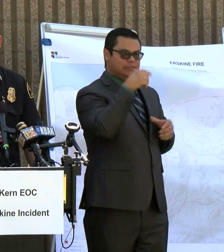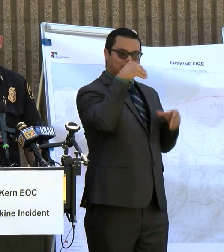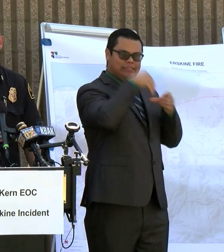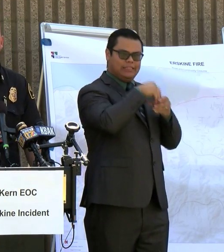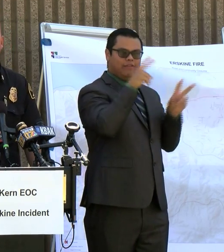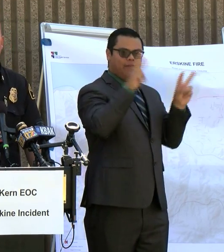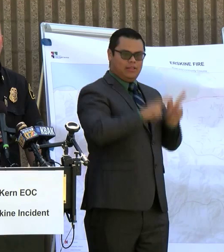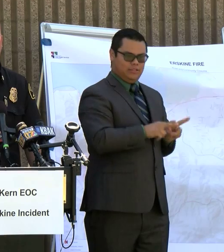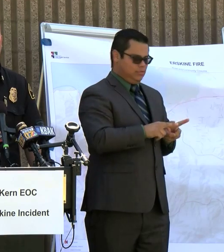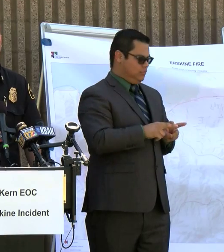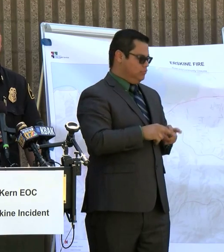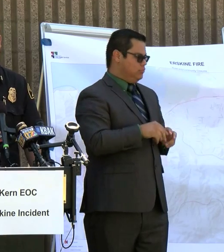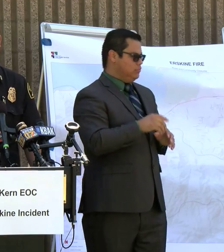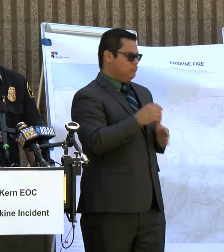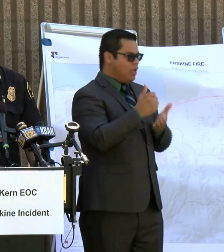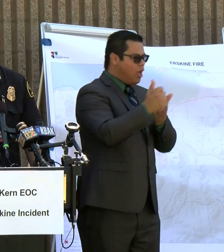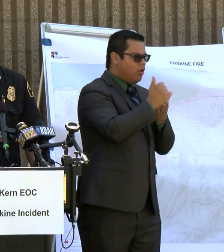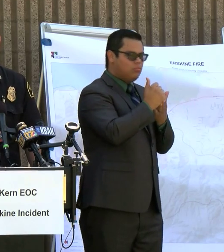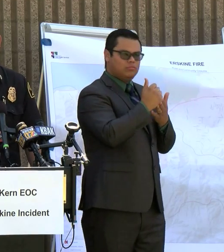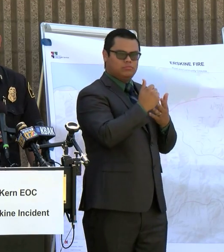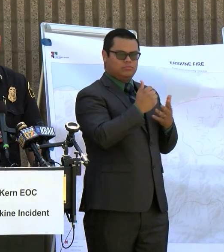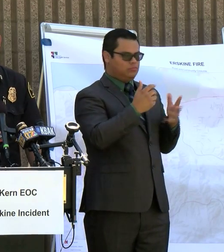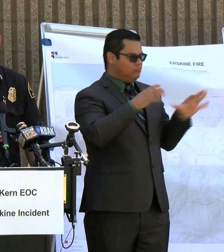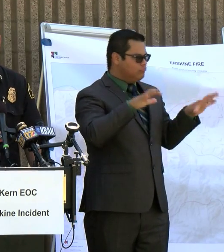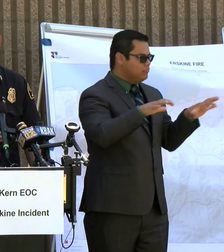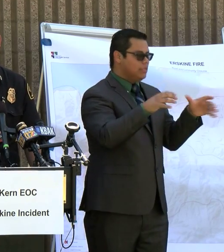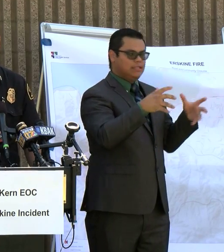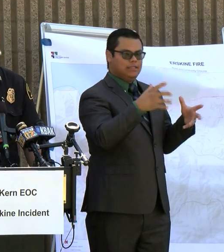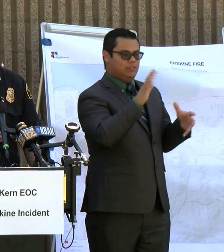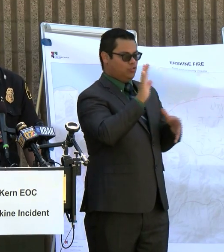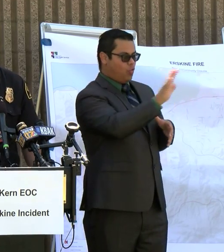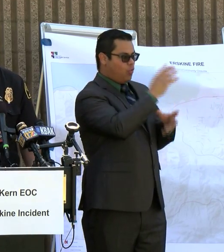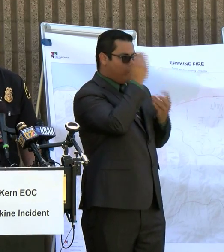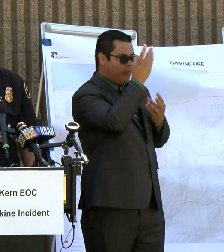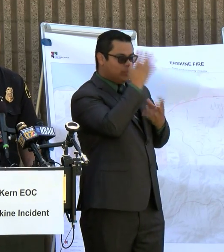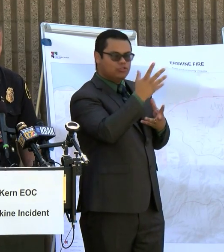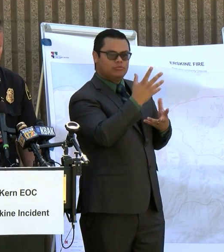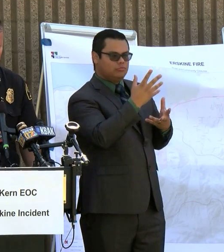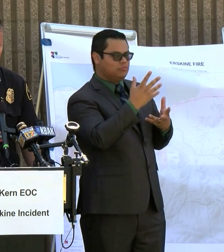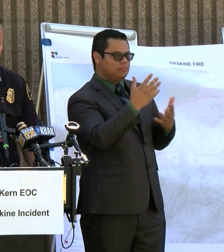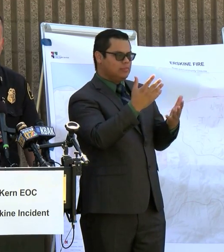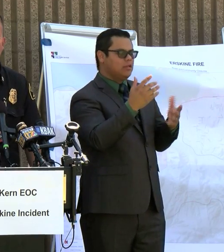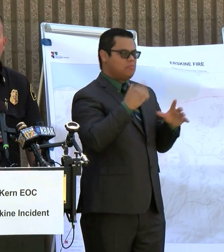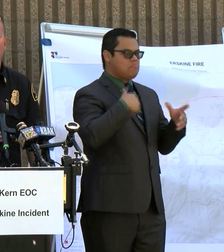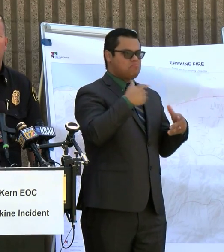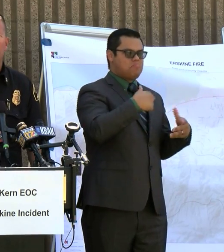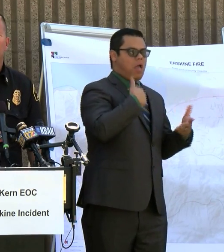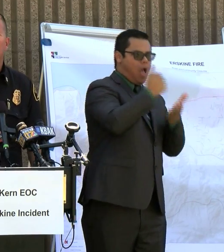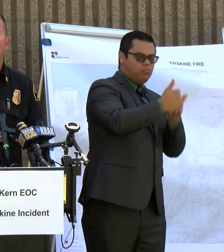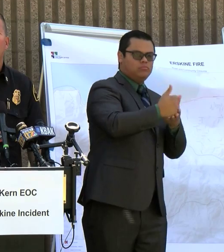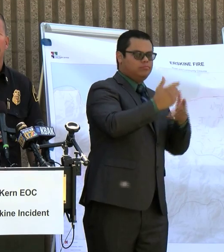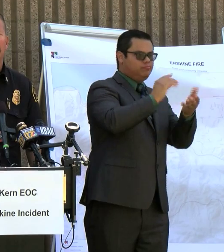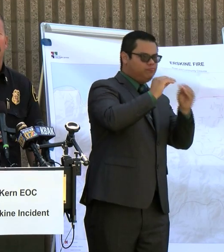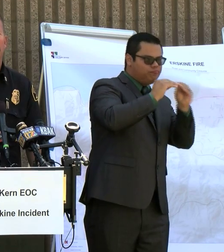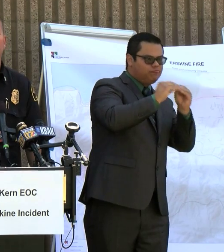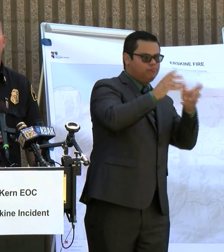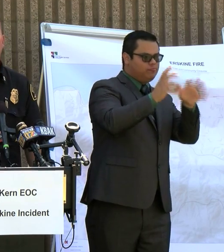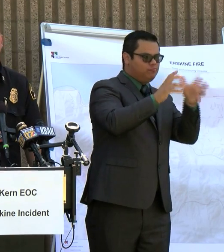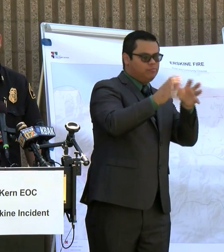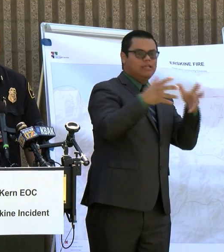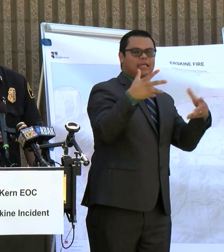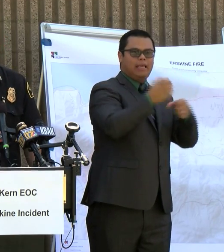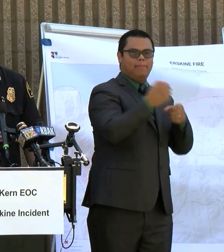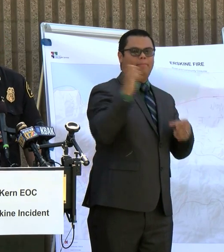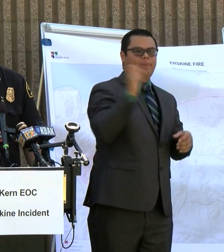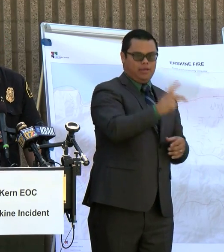help people get that information back so they have it, because that's going to be important to their recovery. So